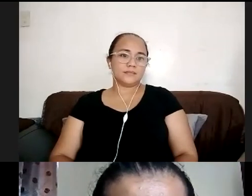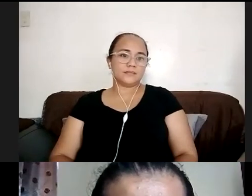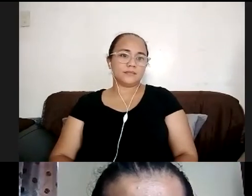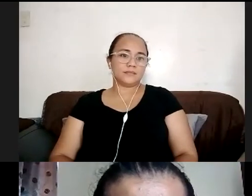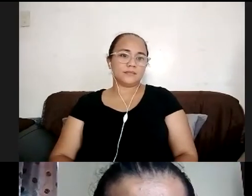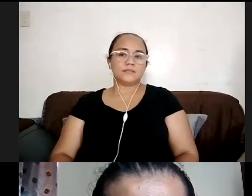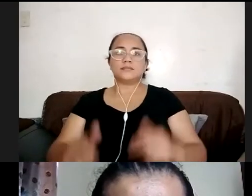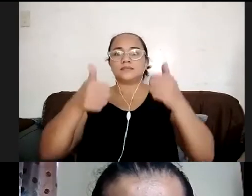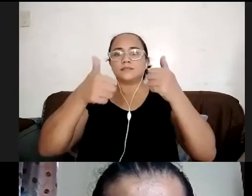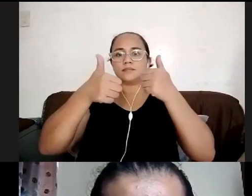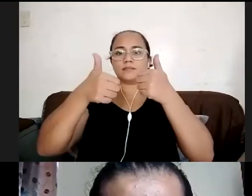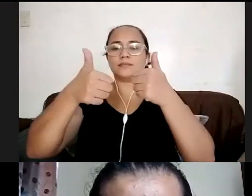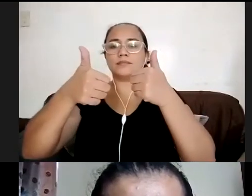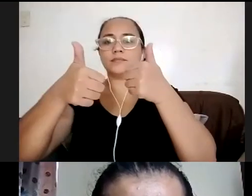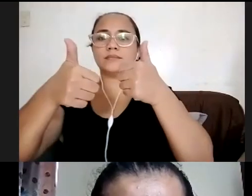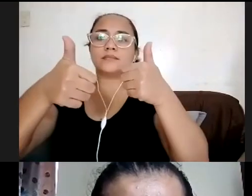Okay.